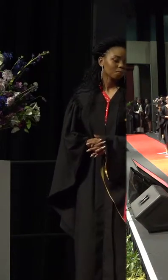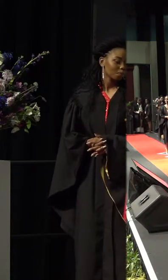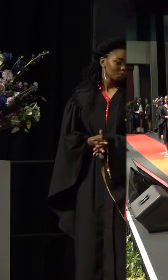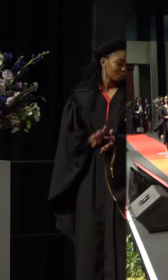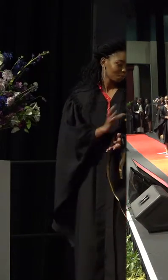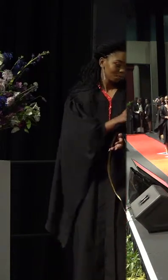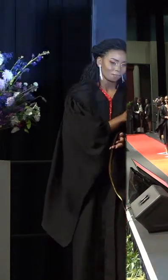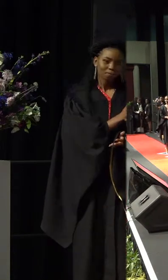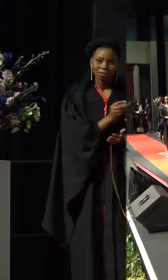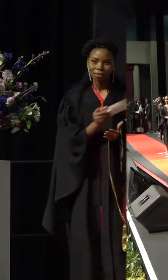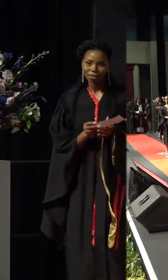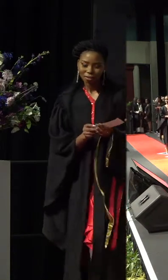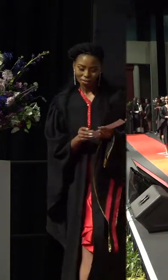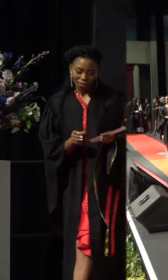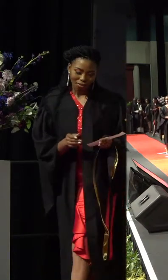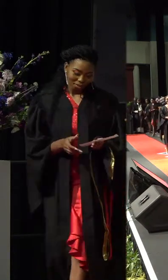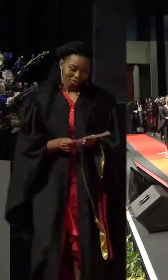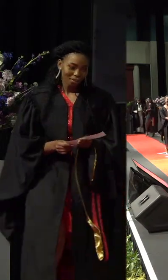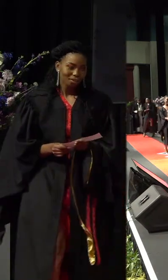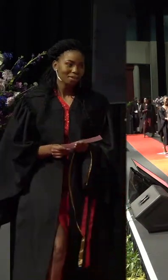Sibongile Khumalo.